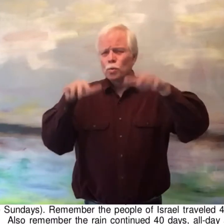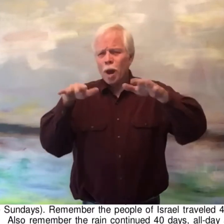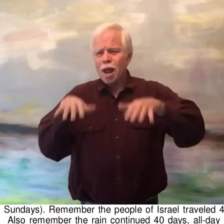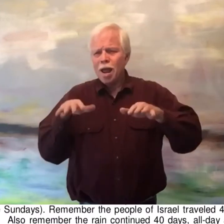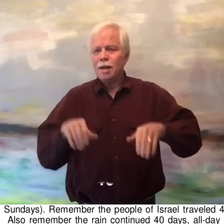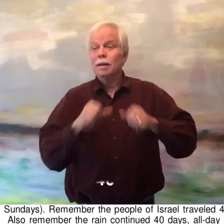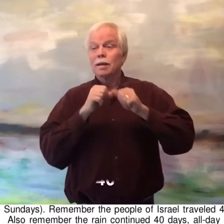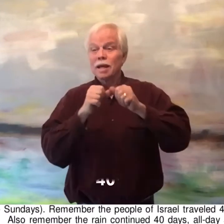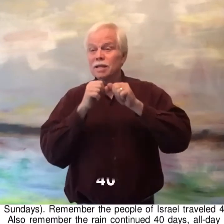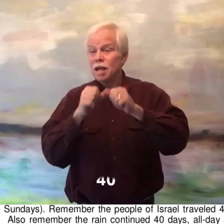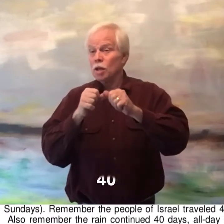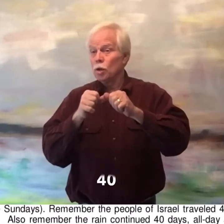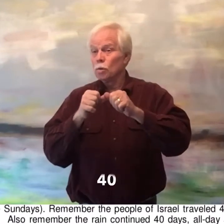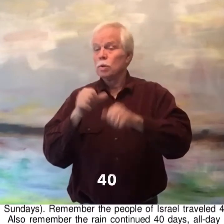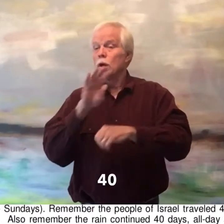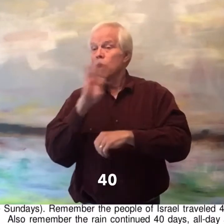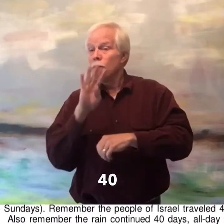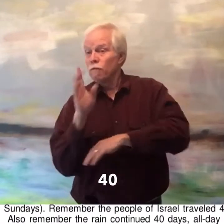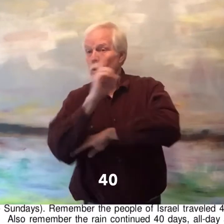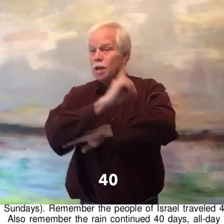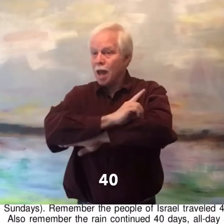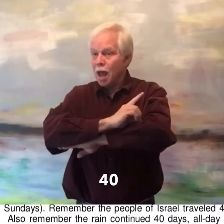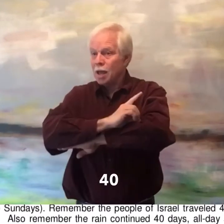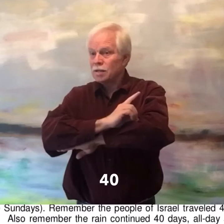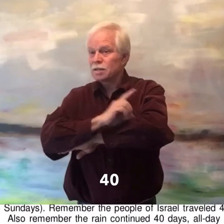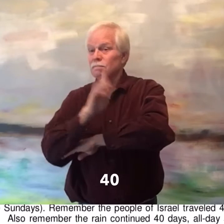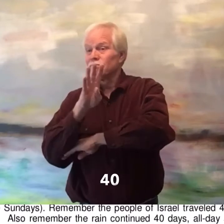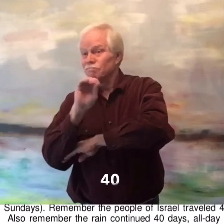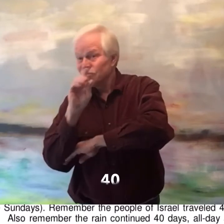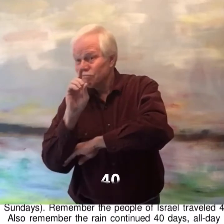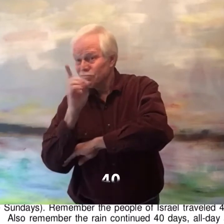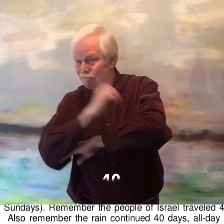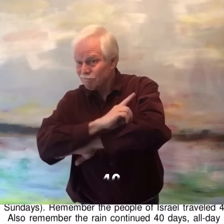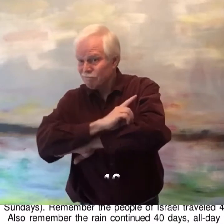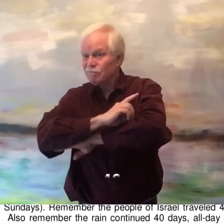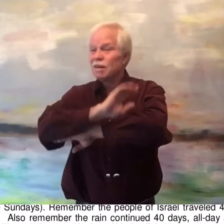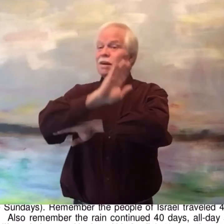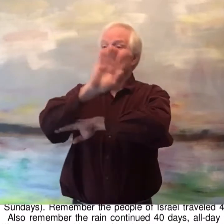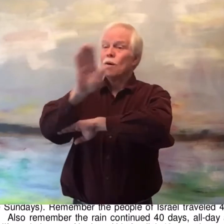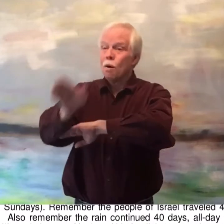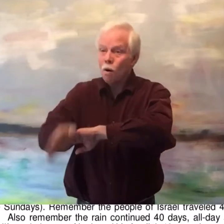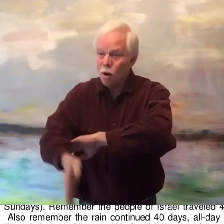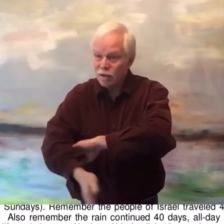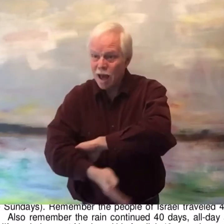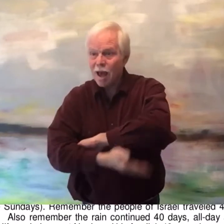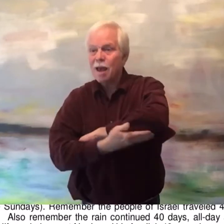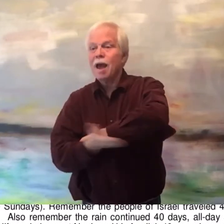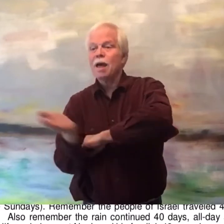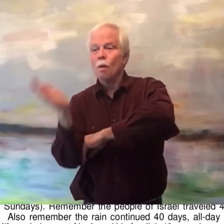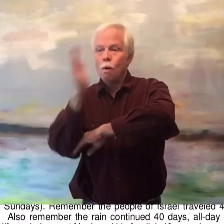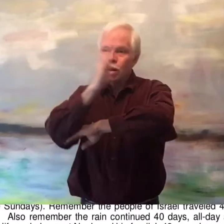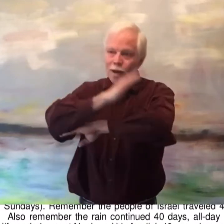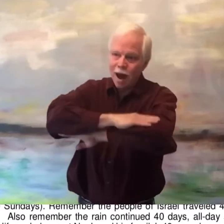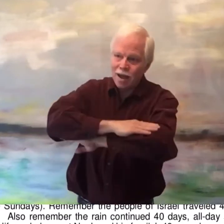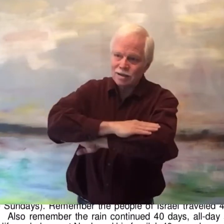rain continued forty days, all day and all night,